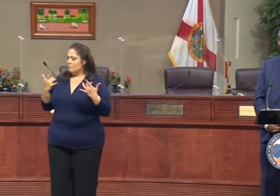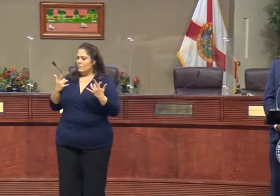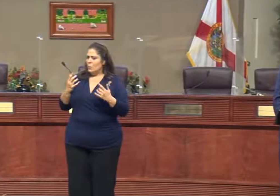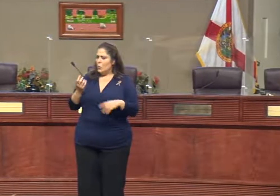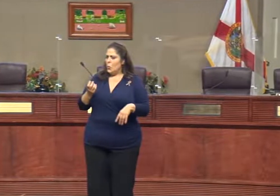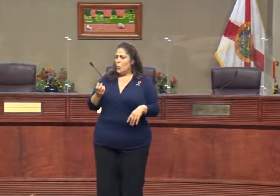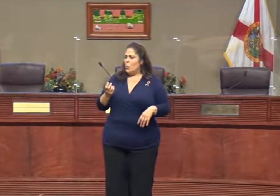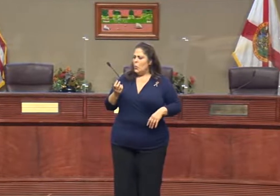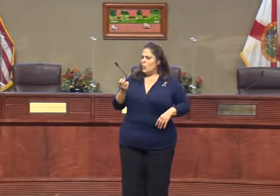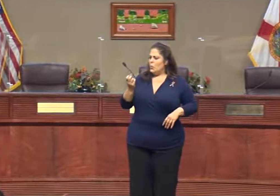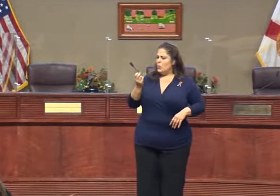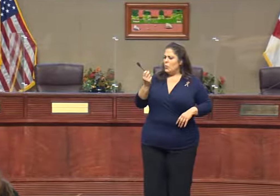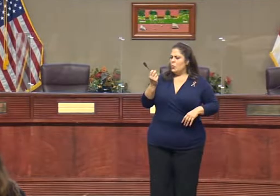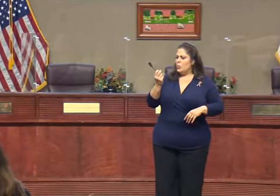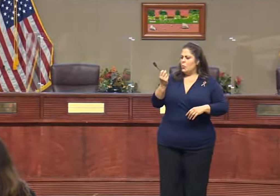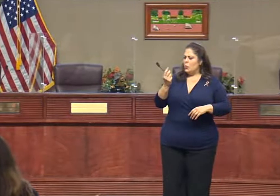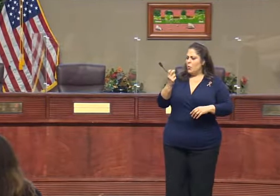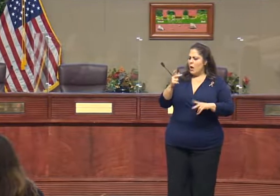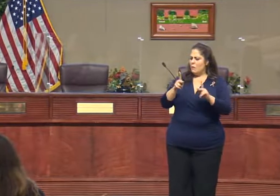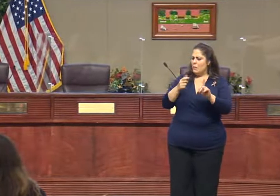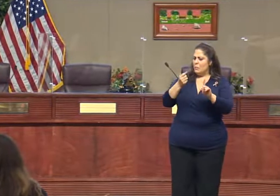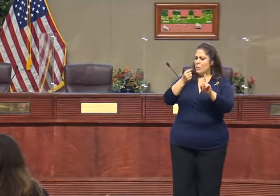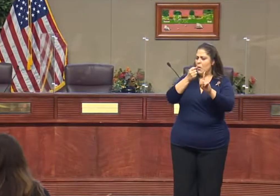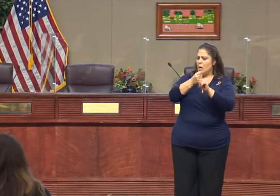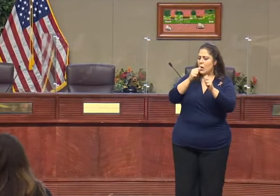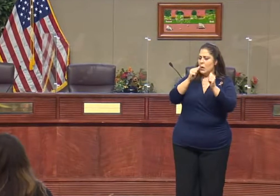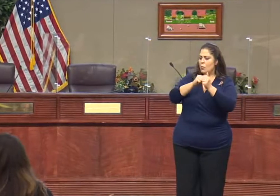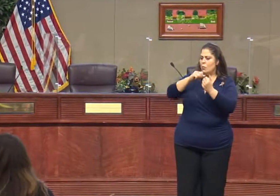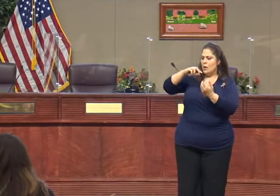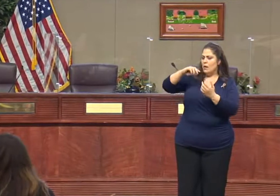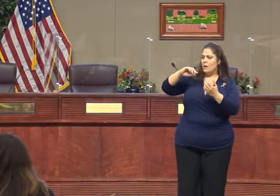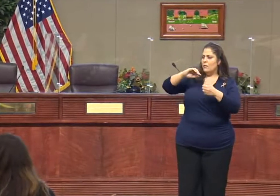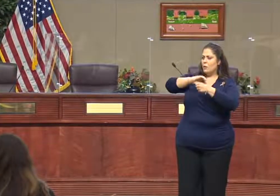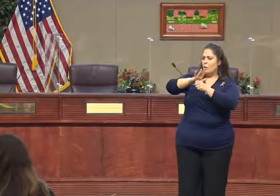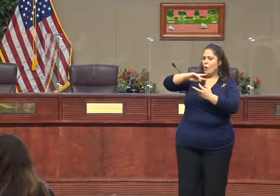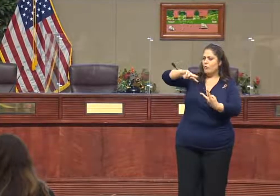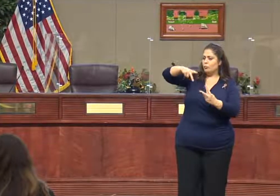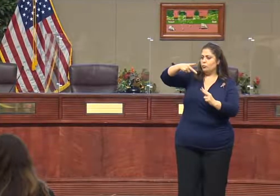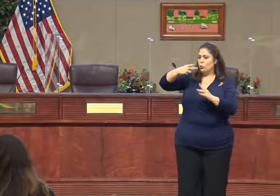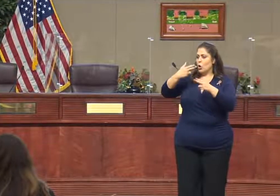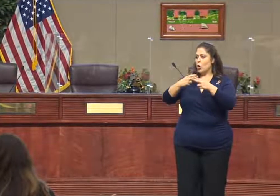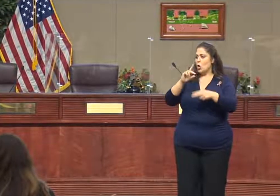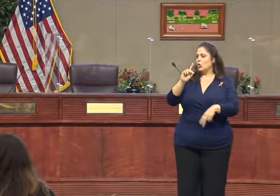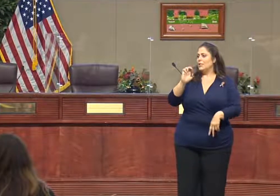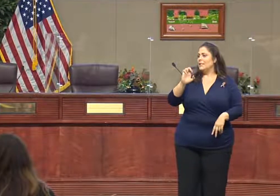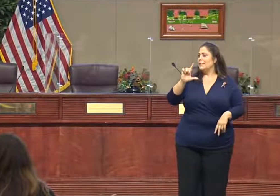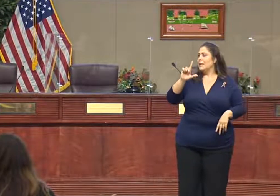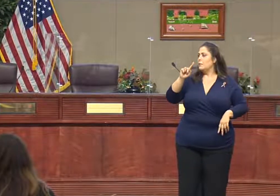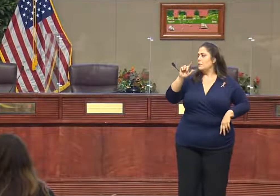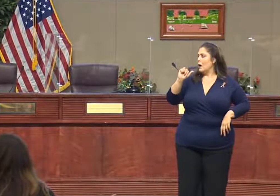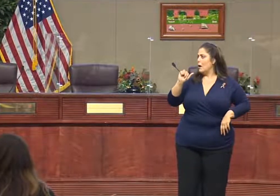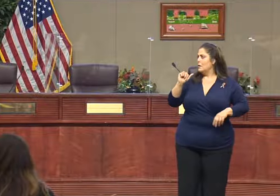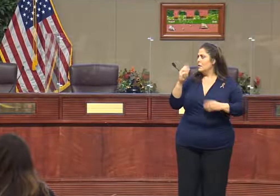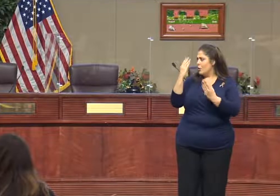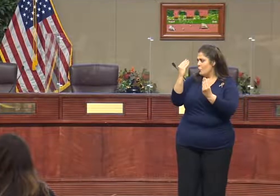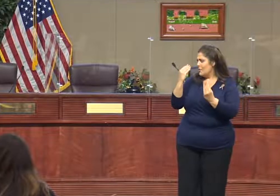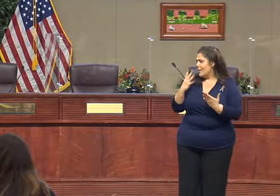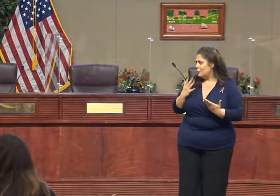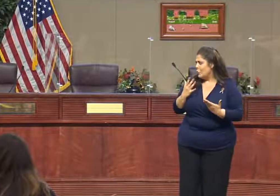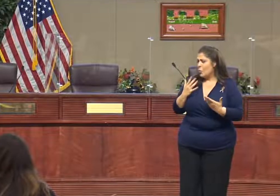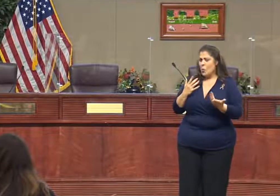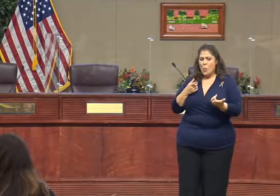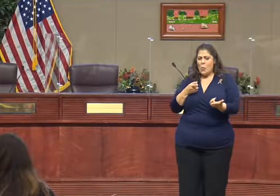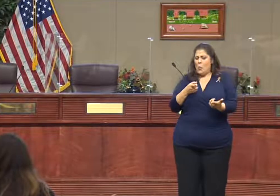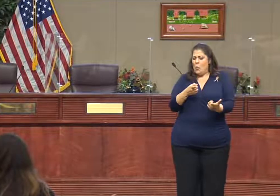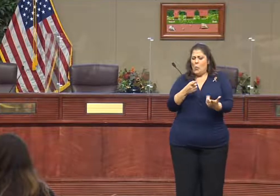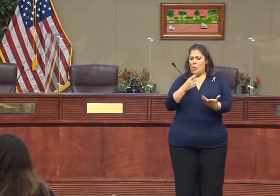12 Delta variant cases as far as the severity of these cases, if these people are related, if they came